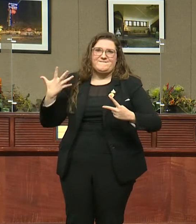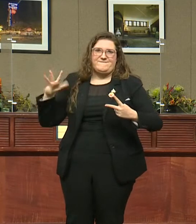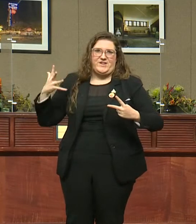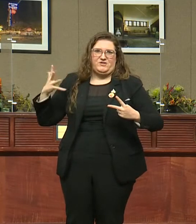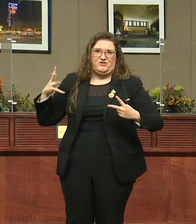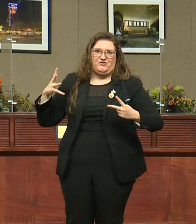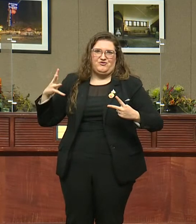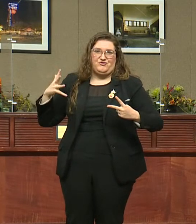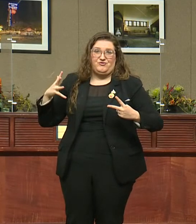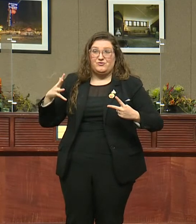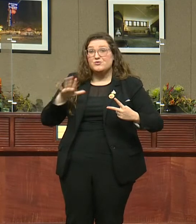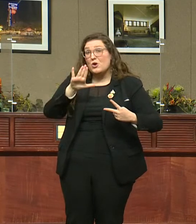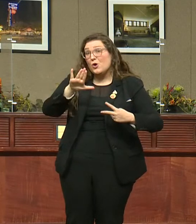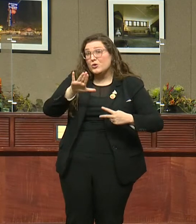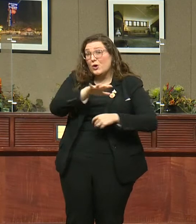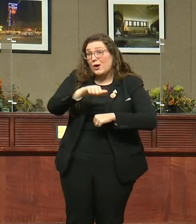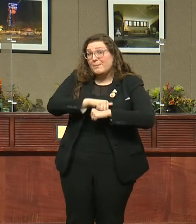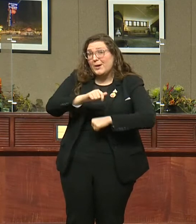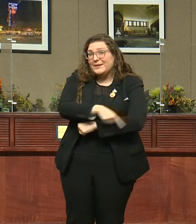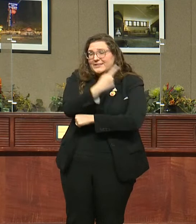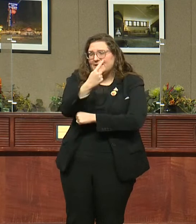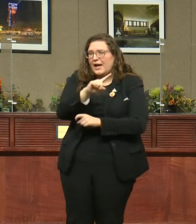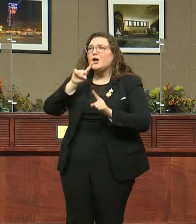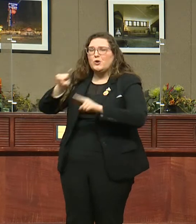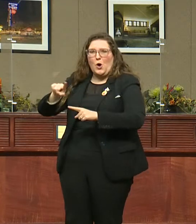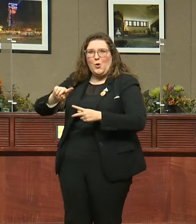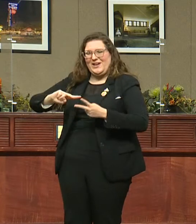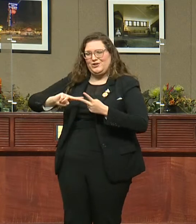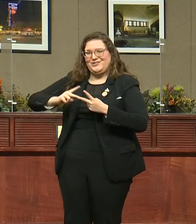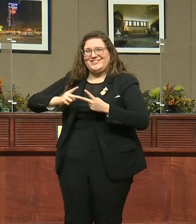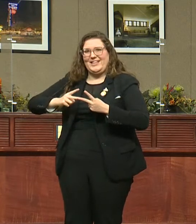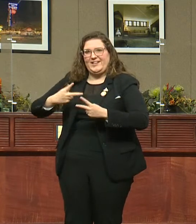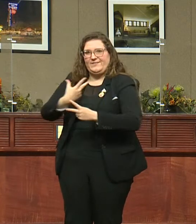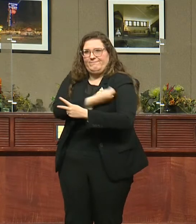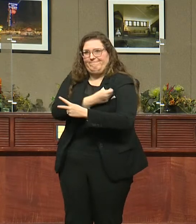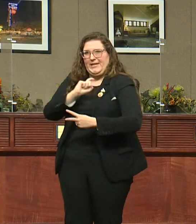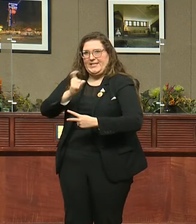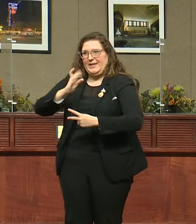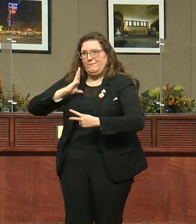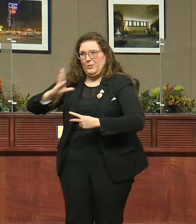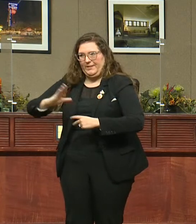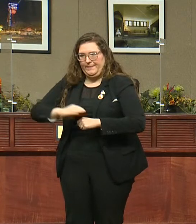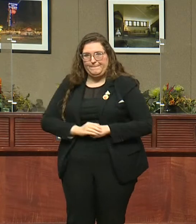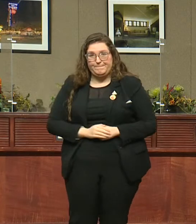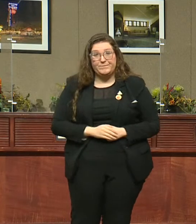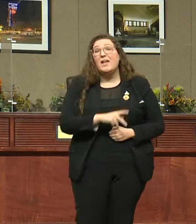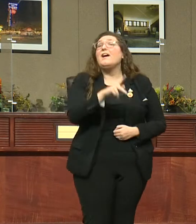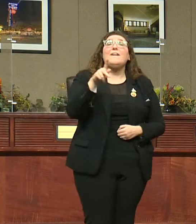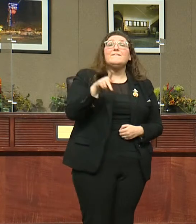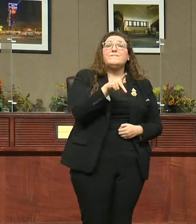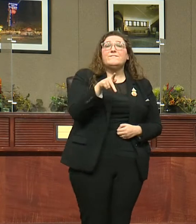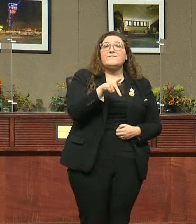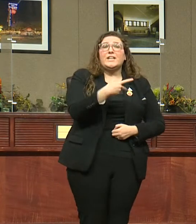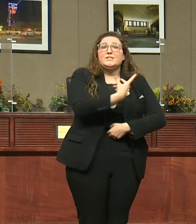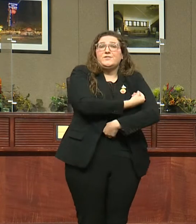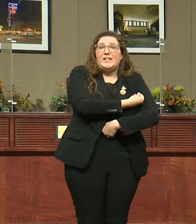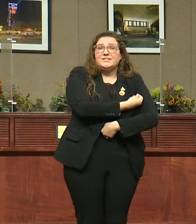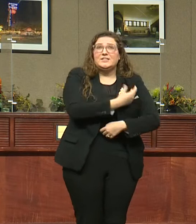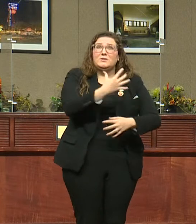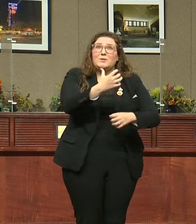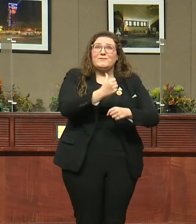day of your appointment. We continue to have Pfizer. We have received in total